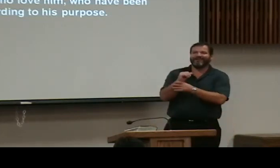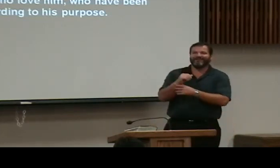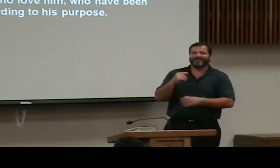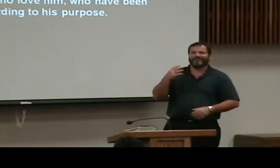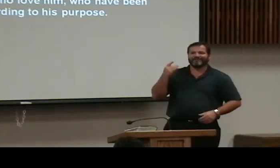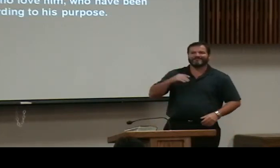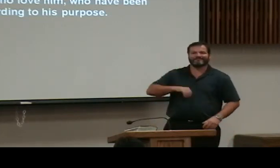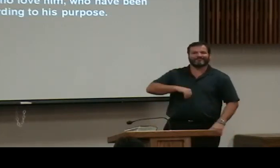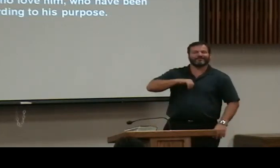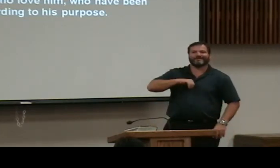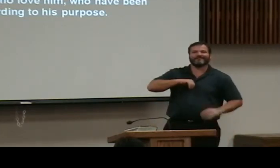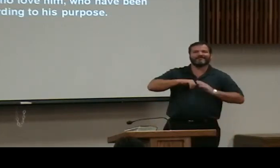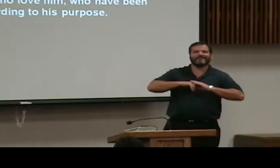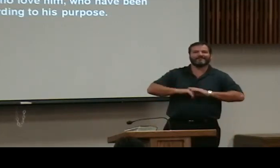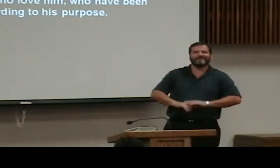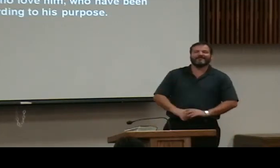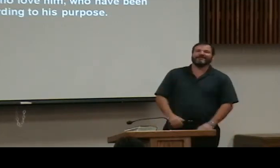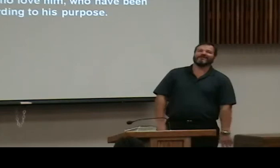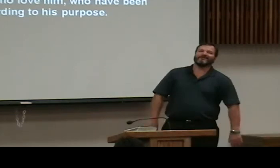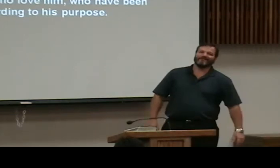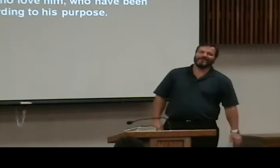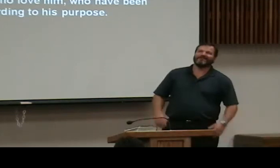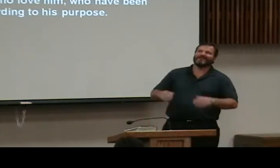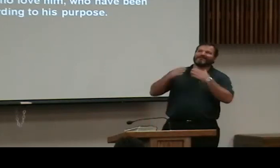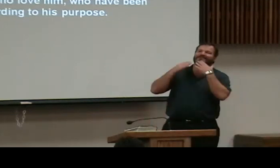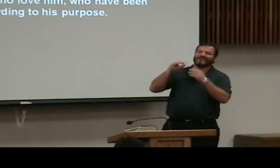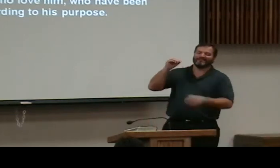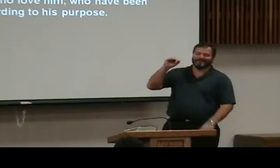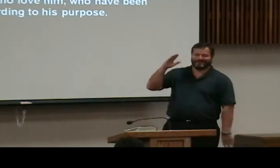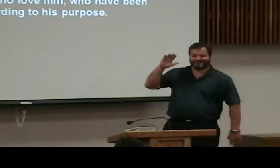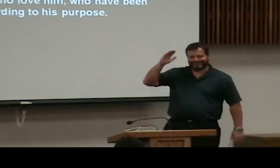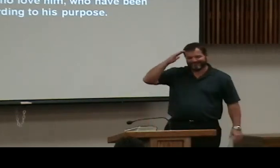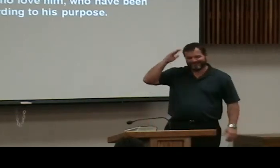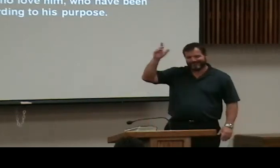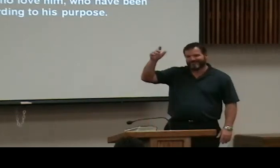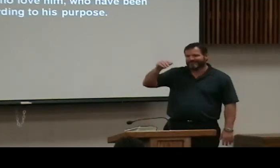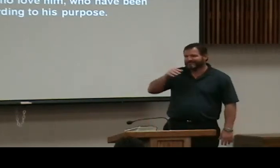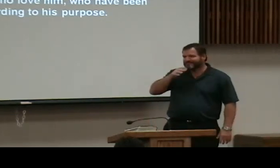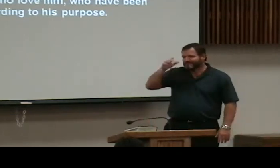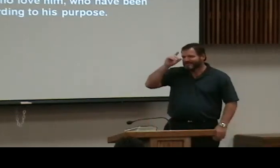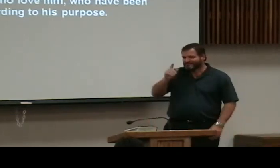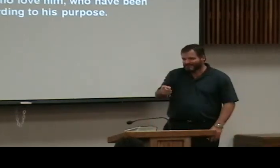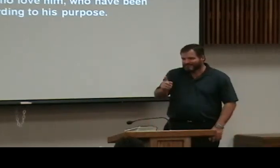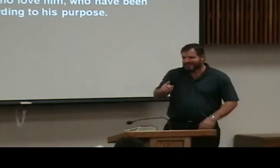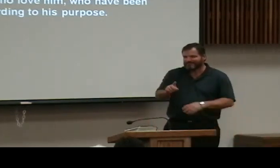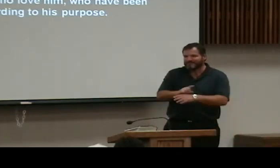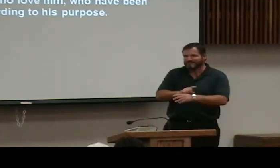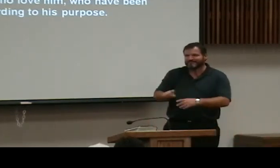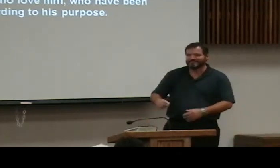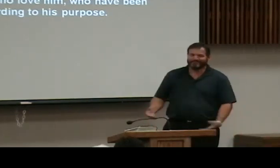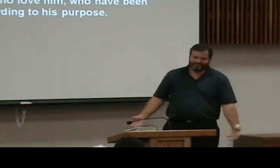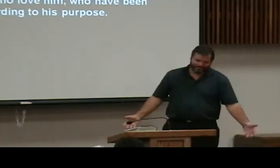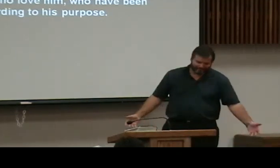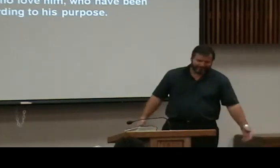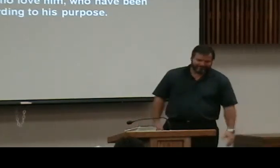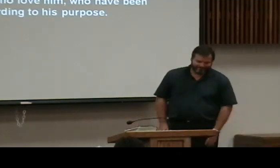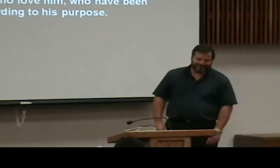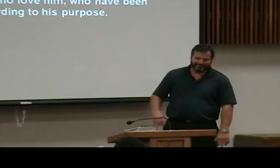Yes. I was so full of pride. Thank you. Now, now I see. I see the discipline.